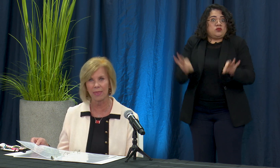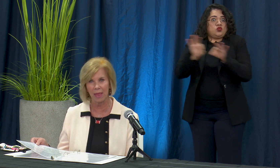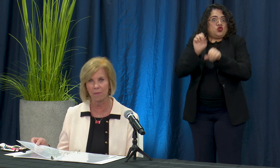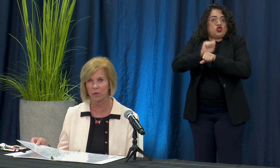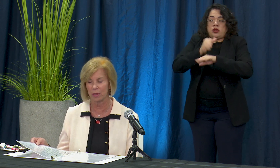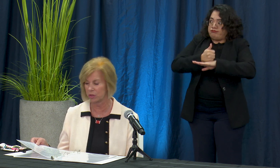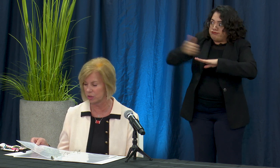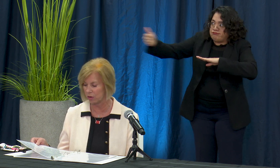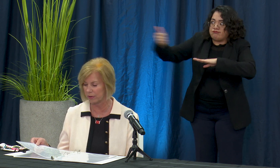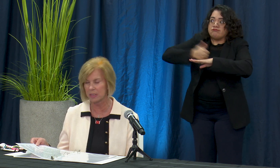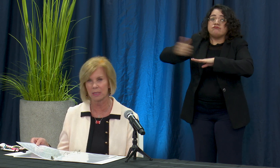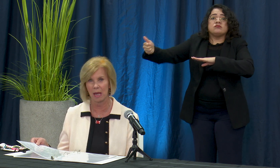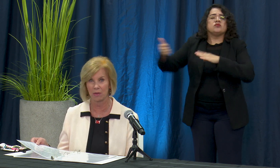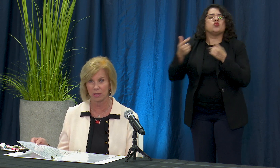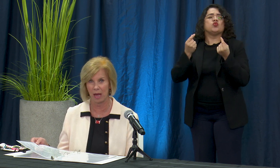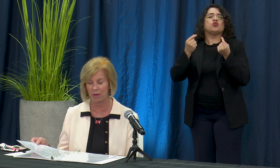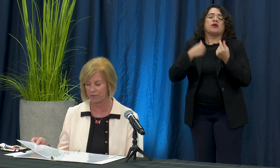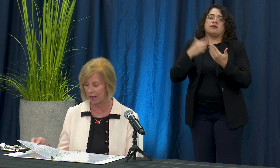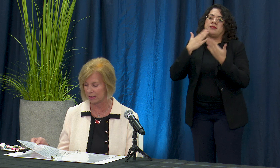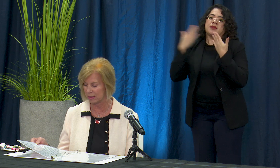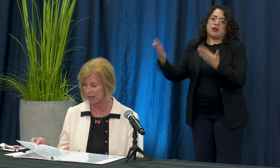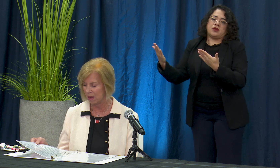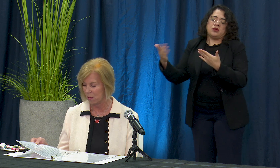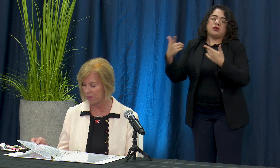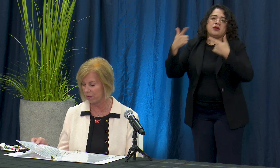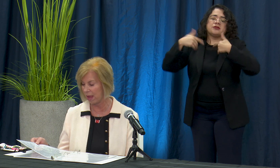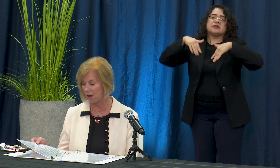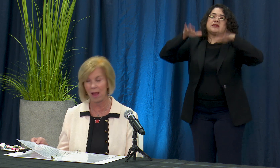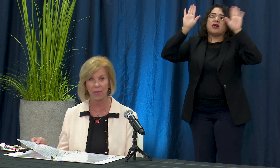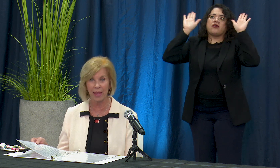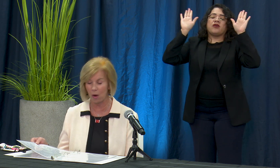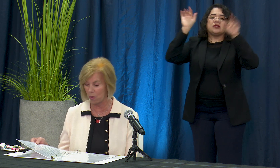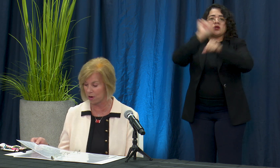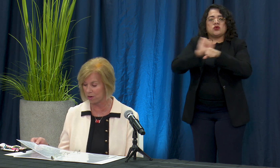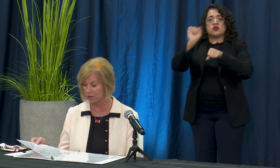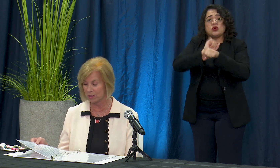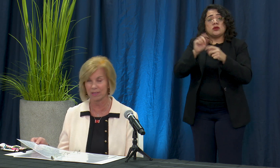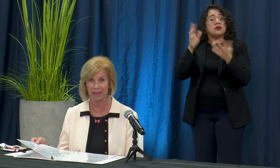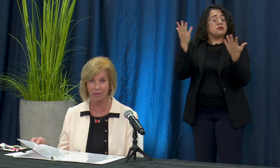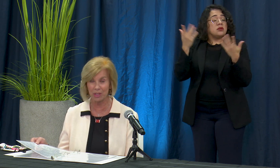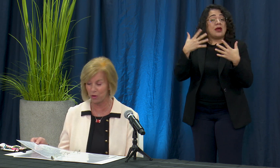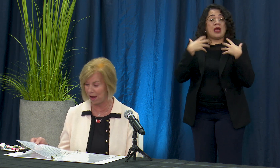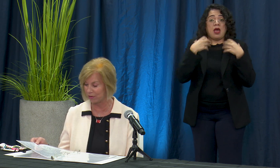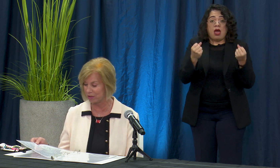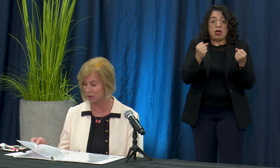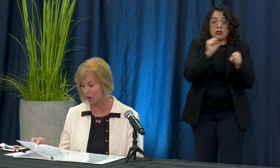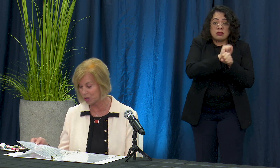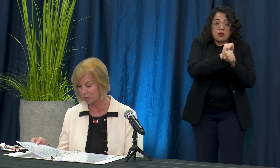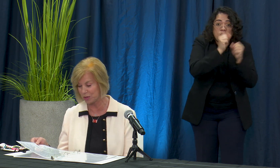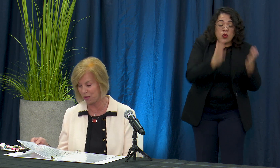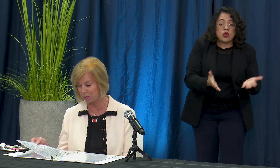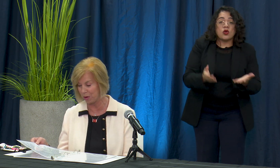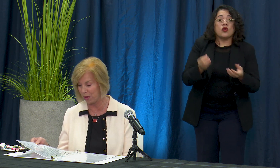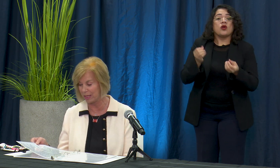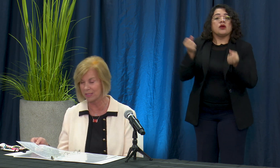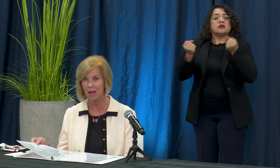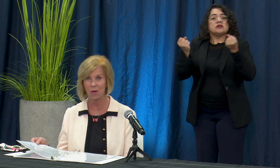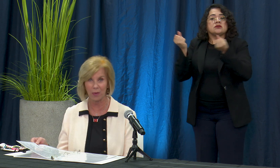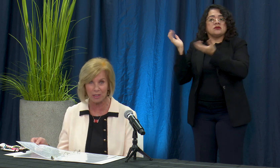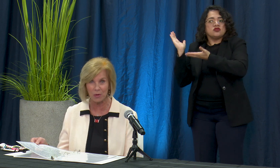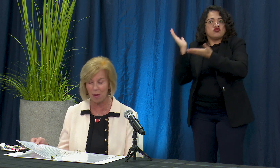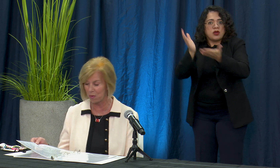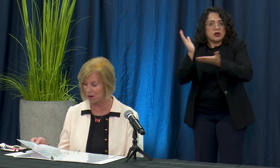to thank them for their service and their sacrifice. Whether they are healthcare workers, delivery drivers, grocery store